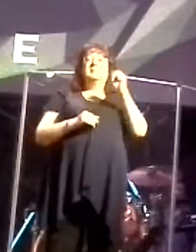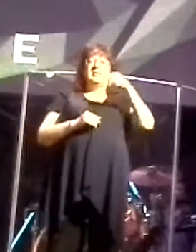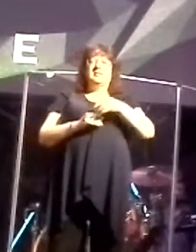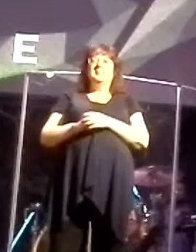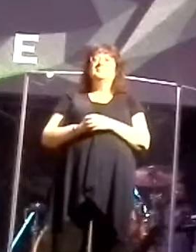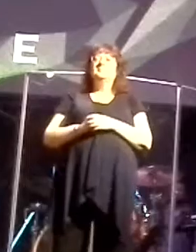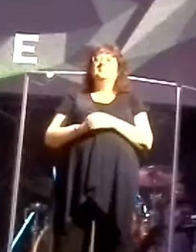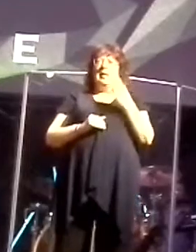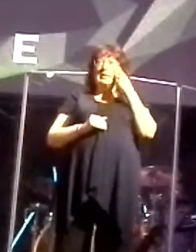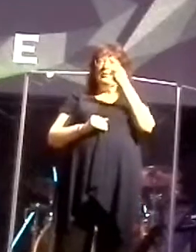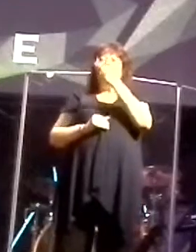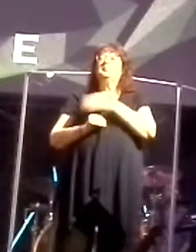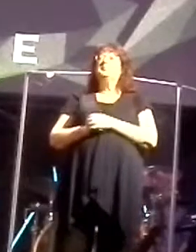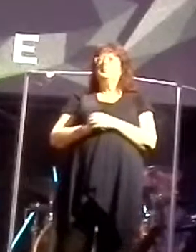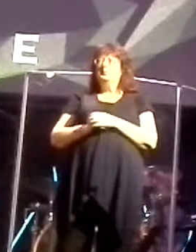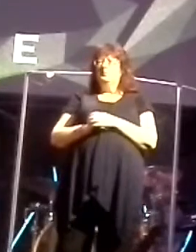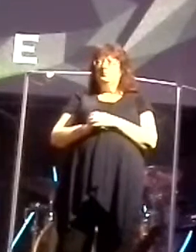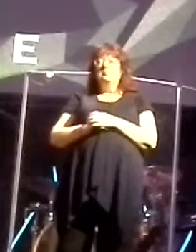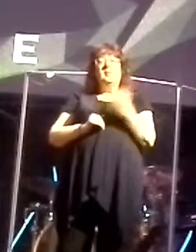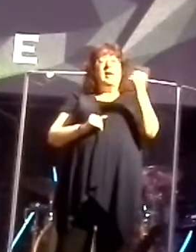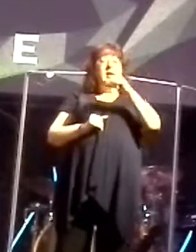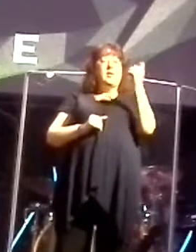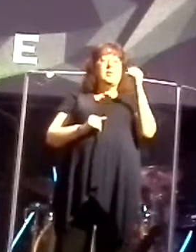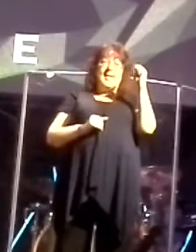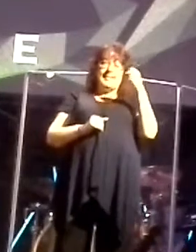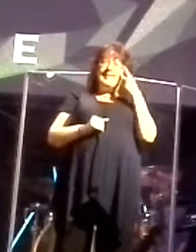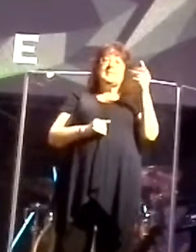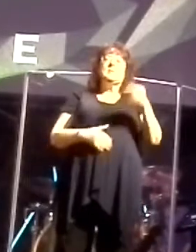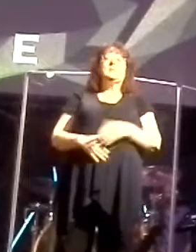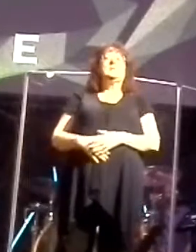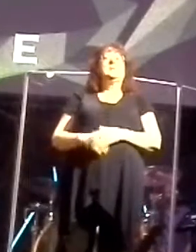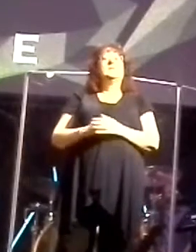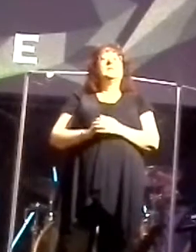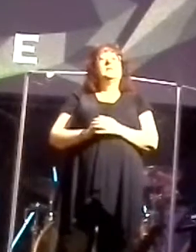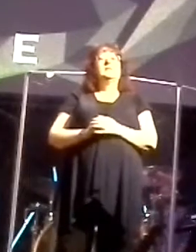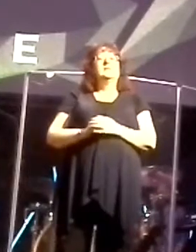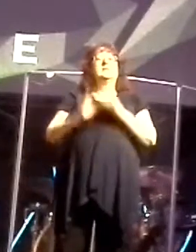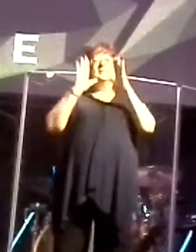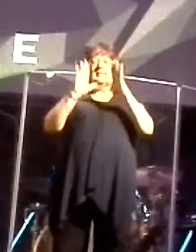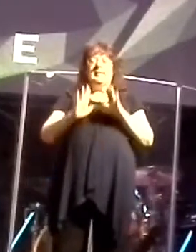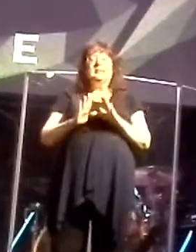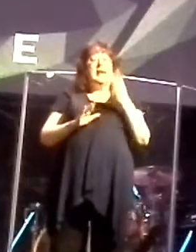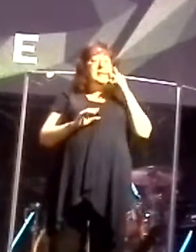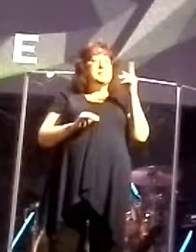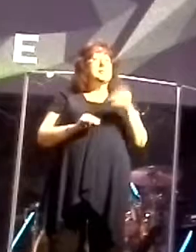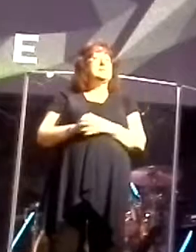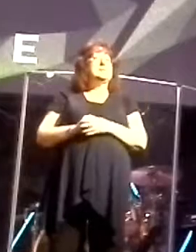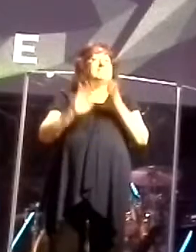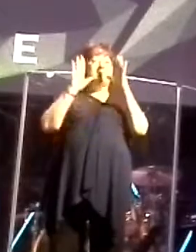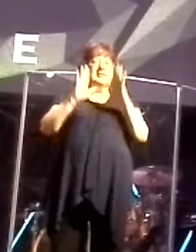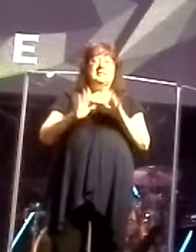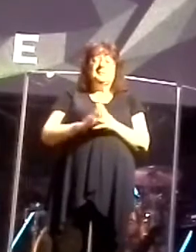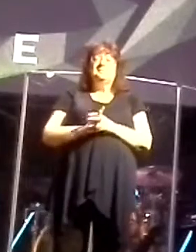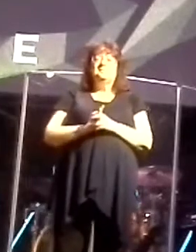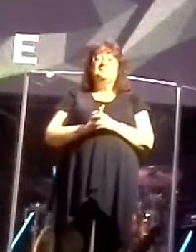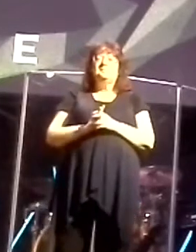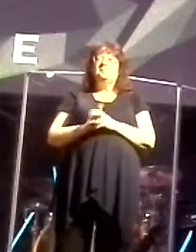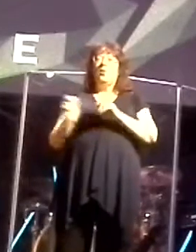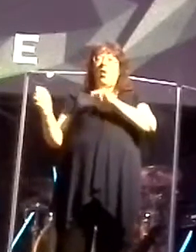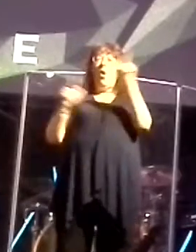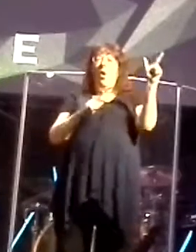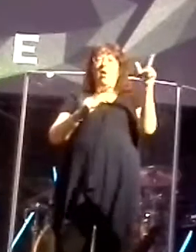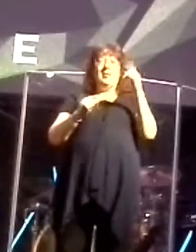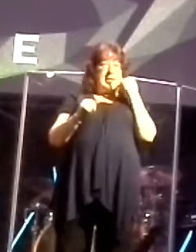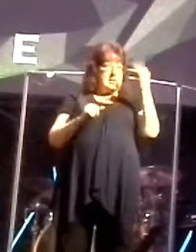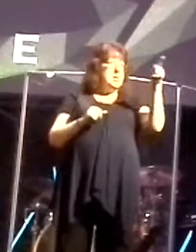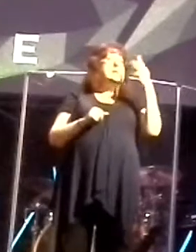Yes. Yes, I see you. Anyone else? Yeah, over here, bless you. Yeah, I see you. All of you with your